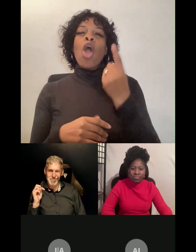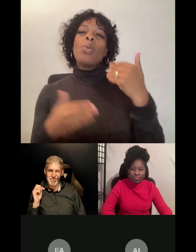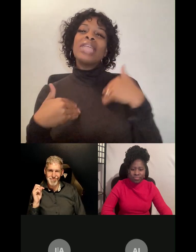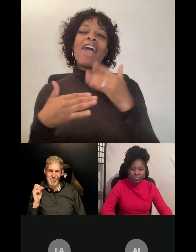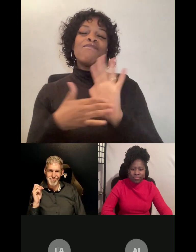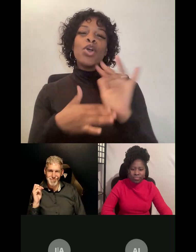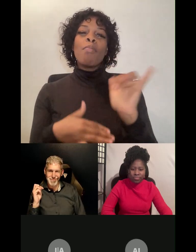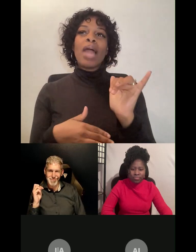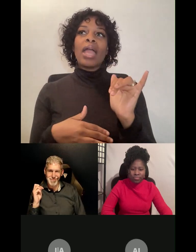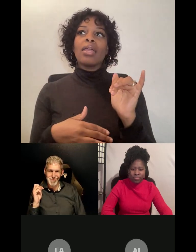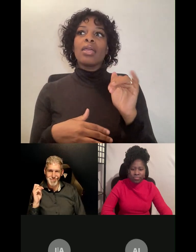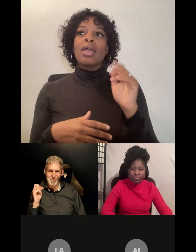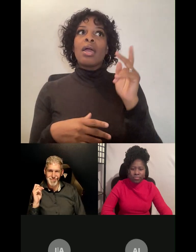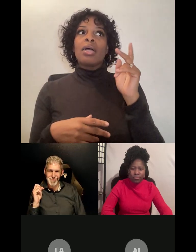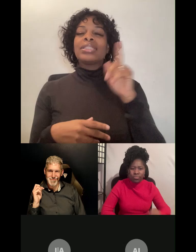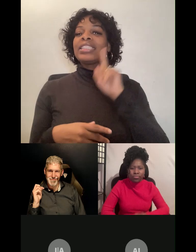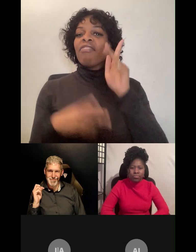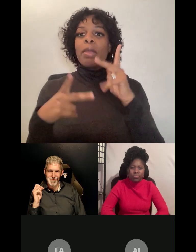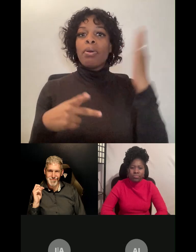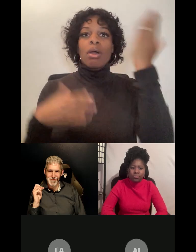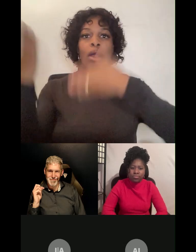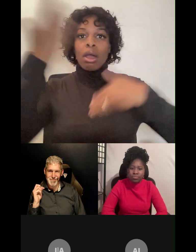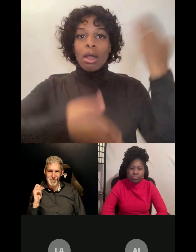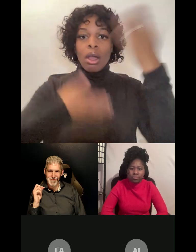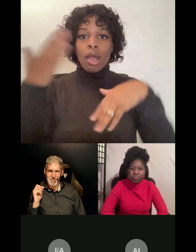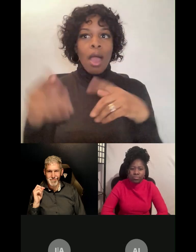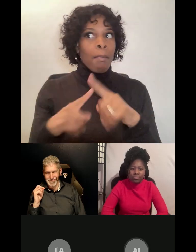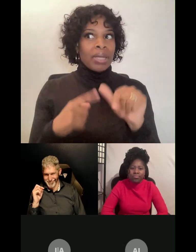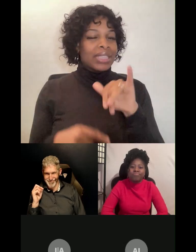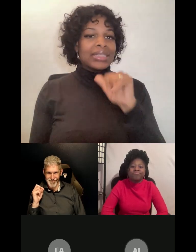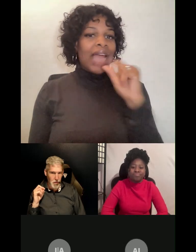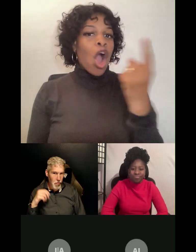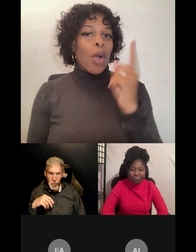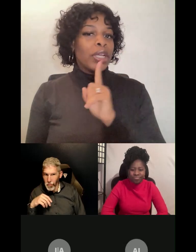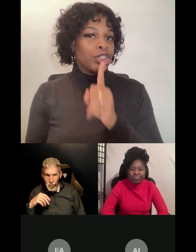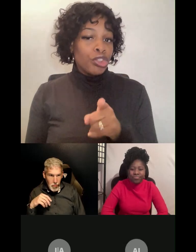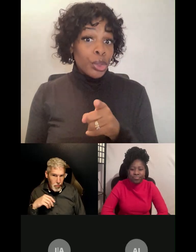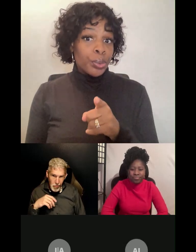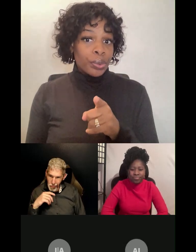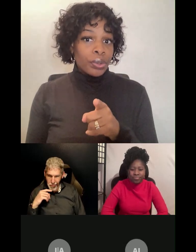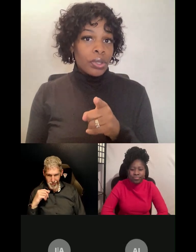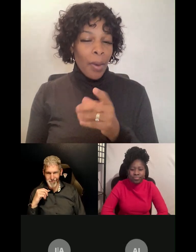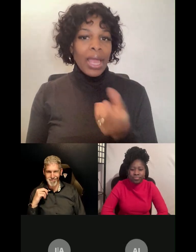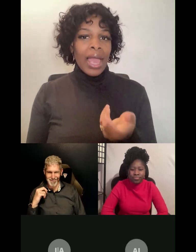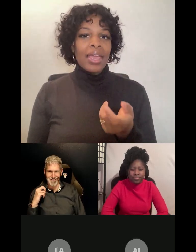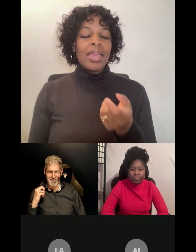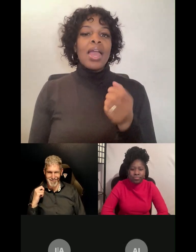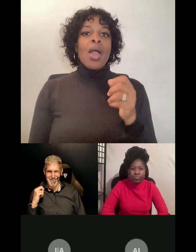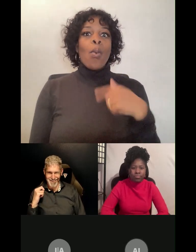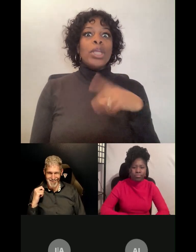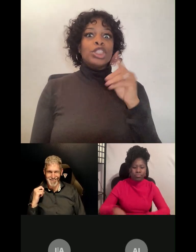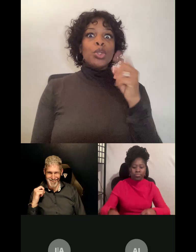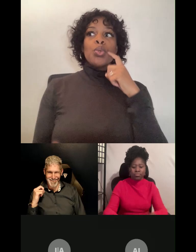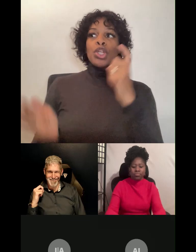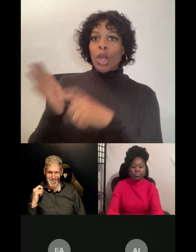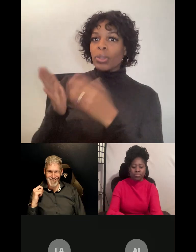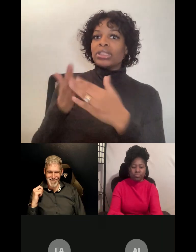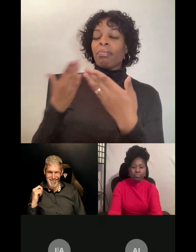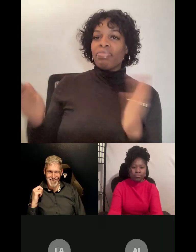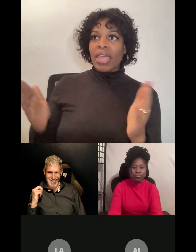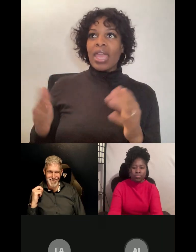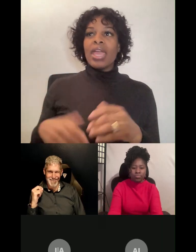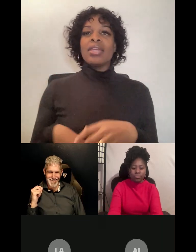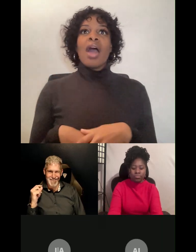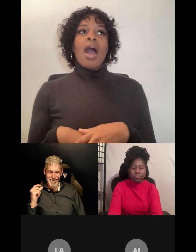And they always have film like that people, but that's not always true. Okay. We do